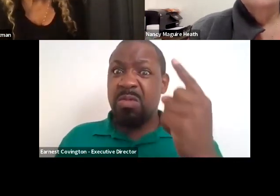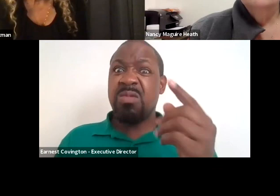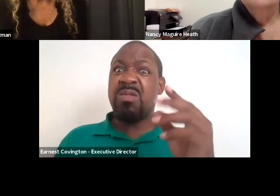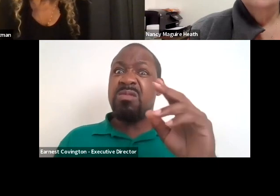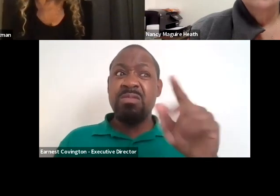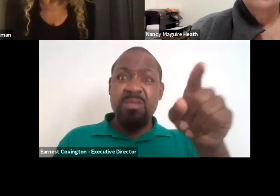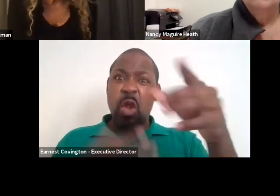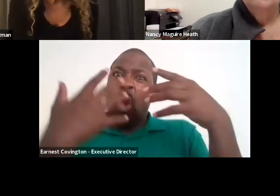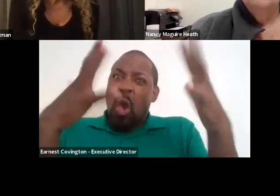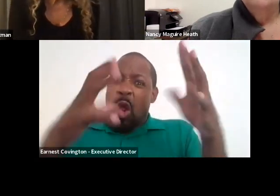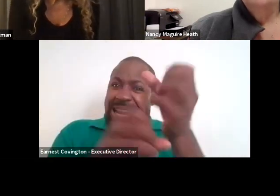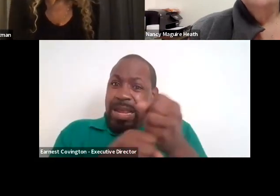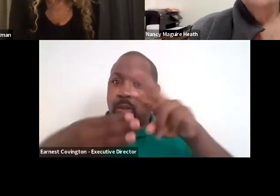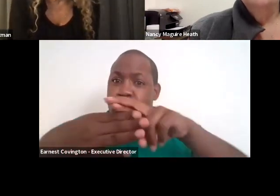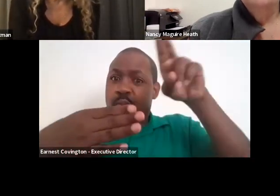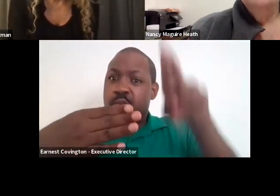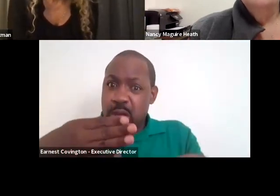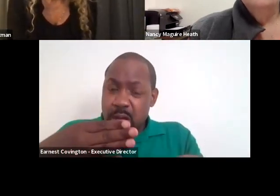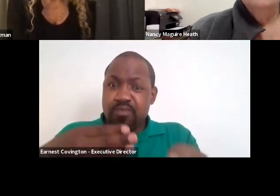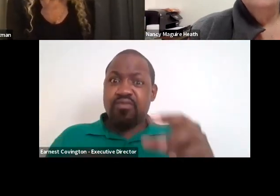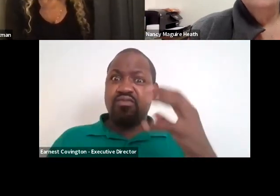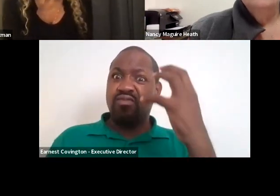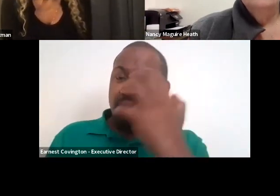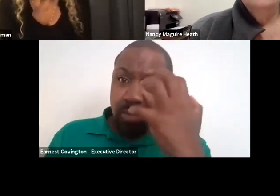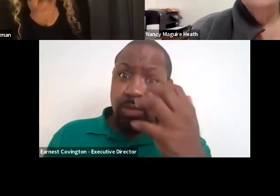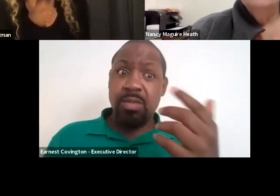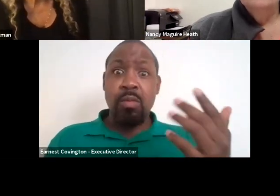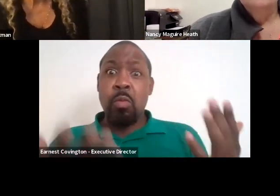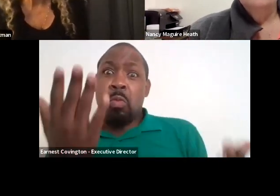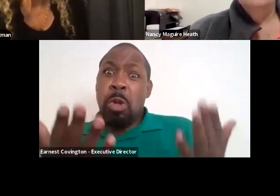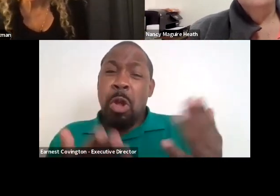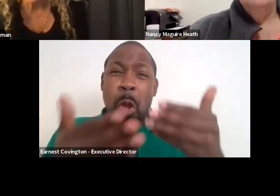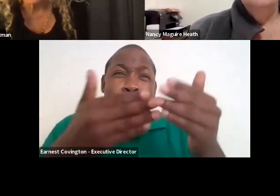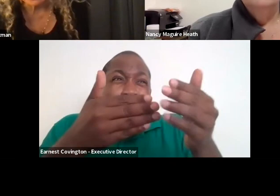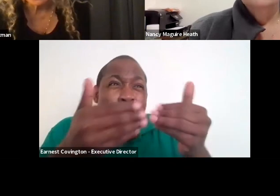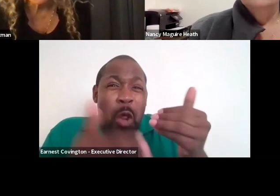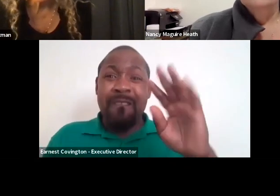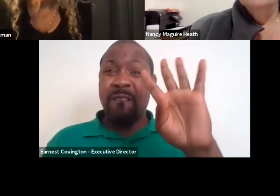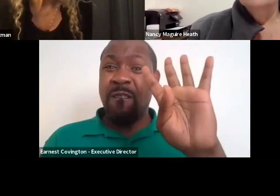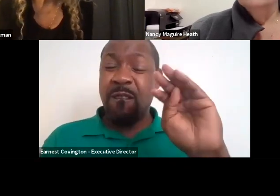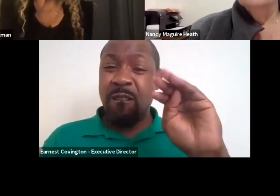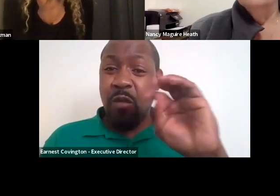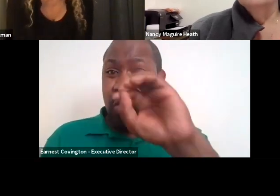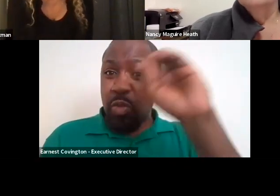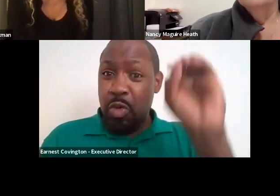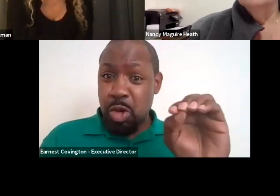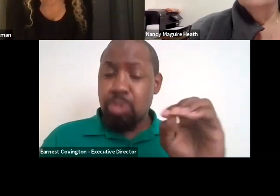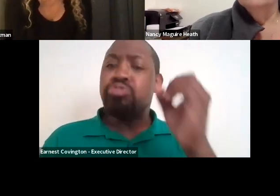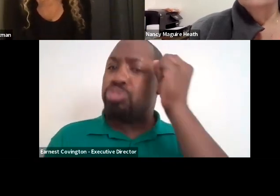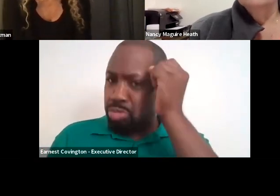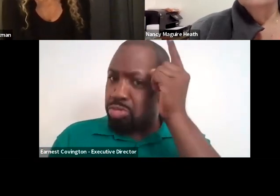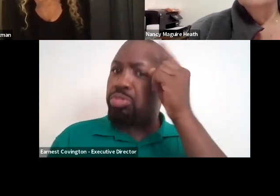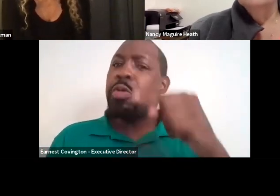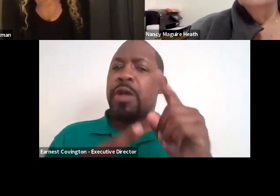culture, cultural sensitivity. And they've been analyzing the results. What they find is that more